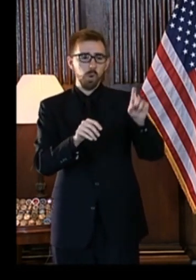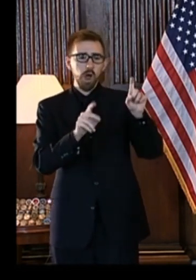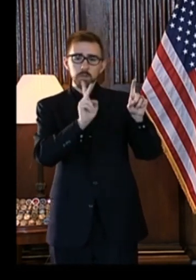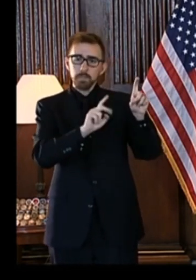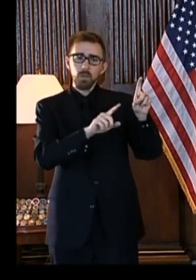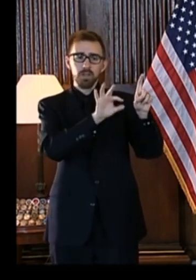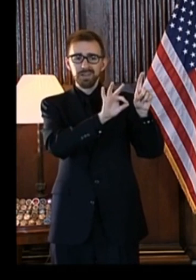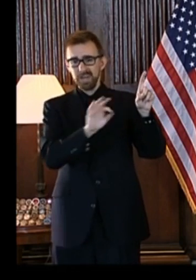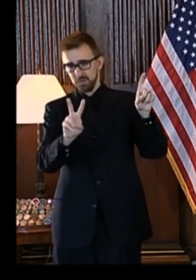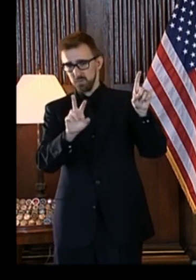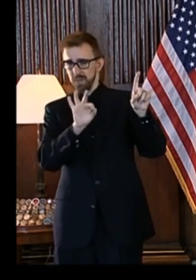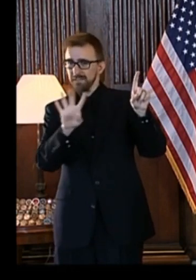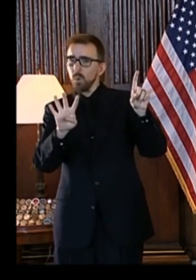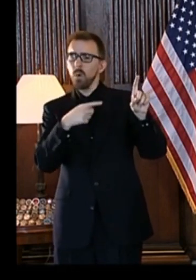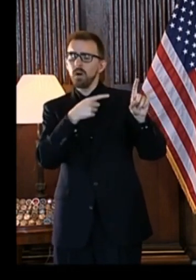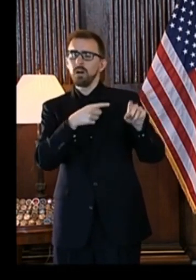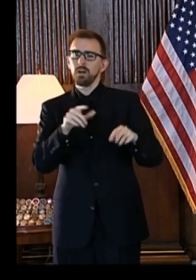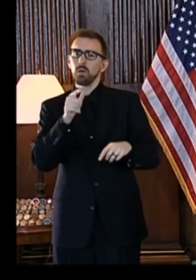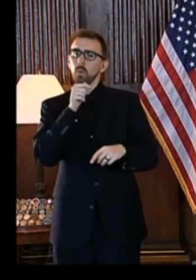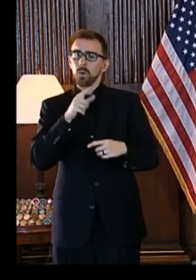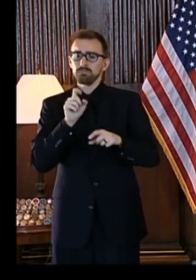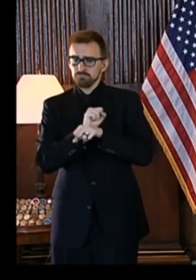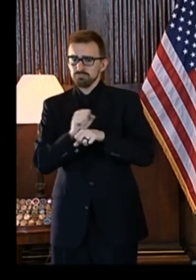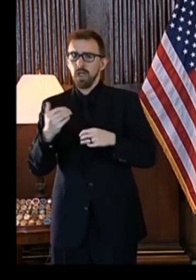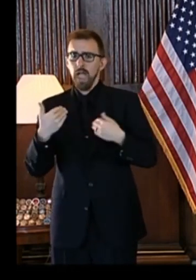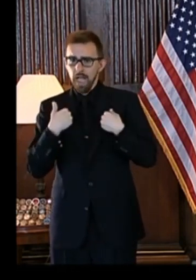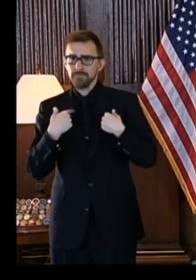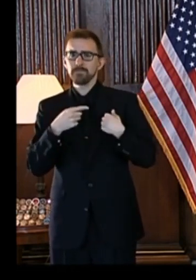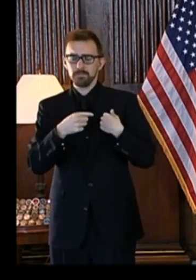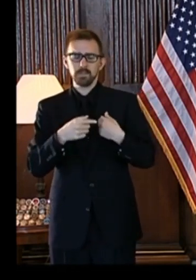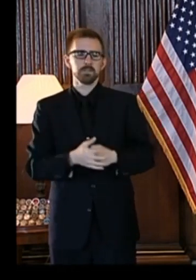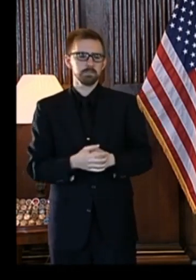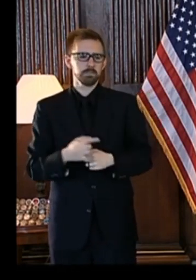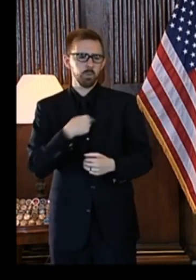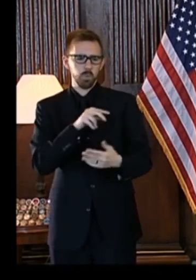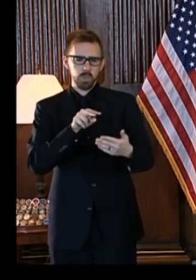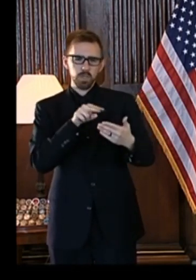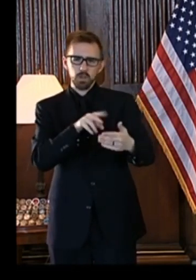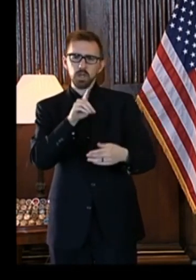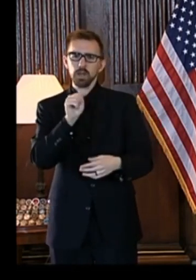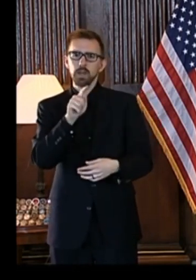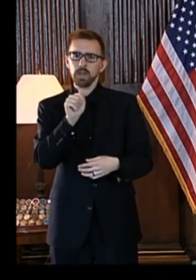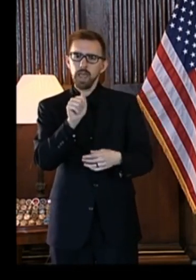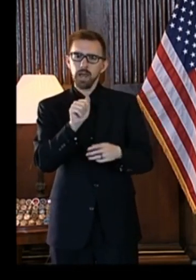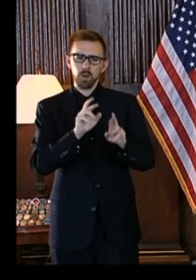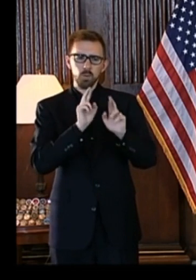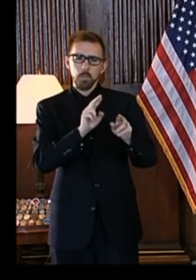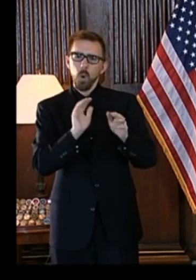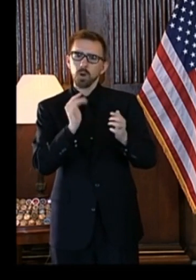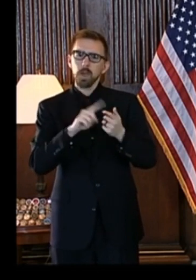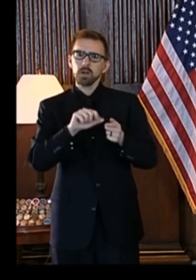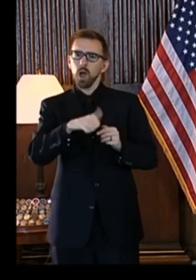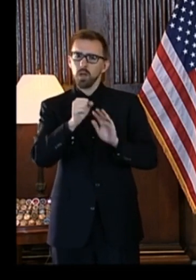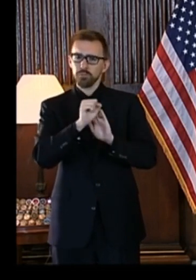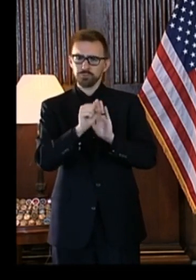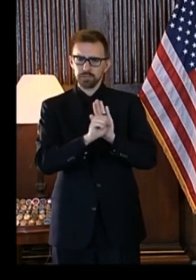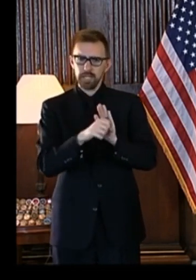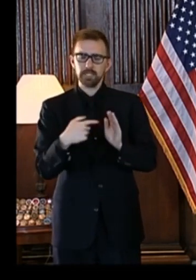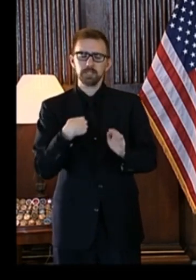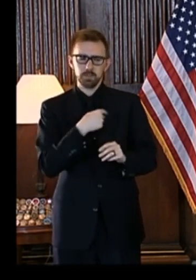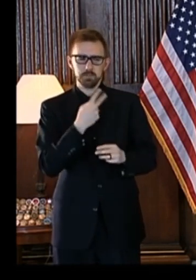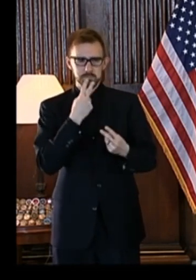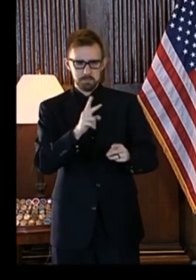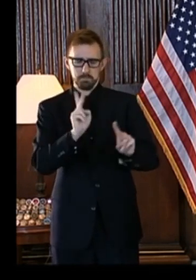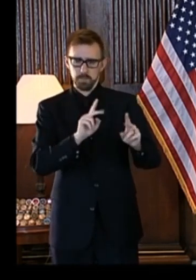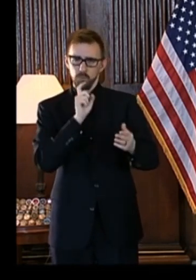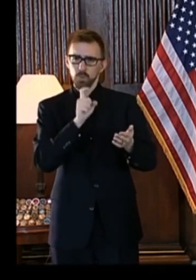that are testing negative who are symptomatic. When we look at our data reporting compared to other states, I think people have recognized